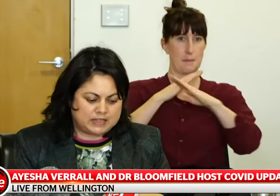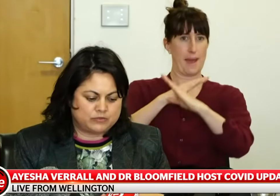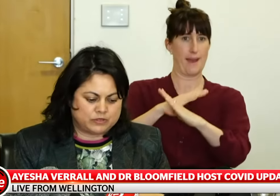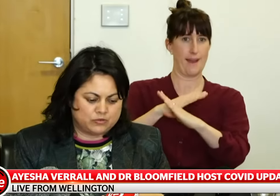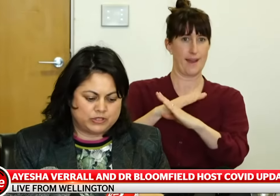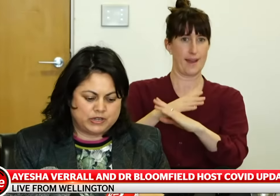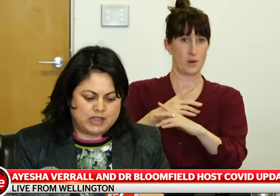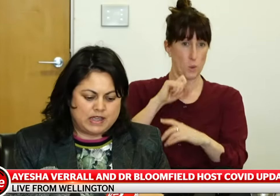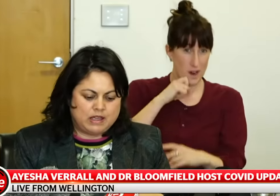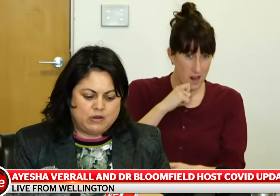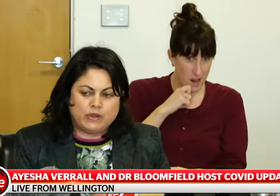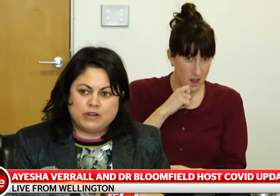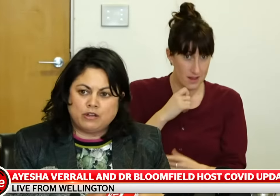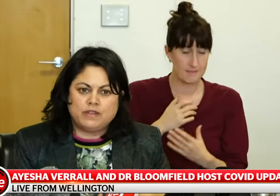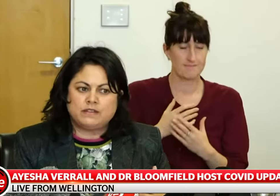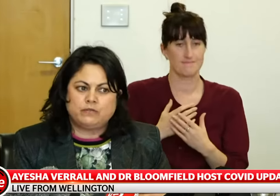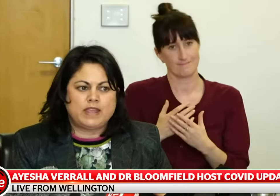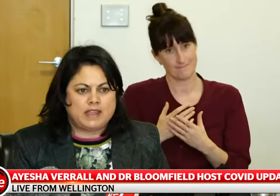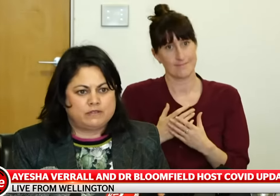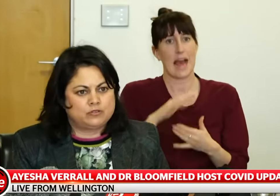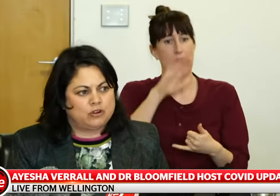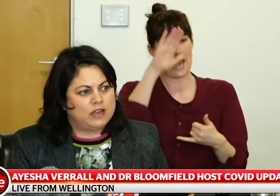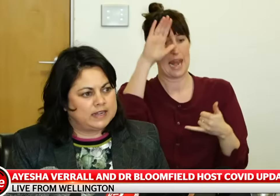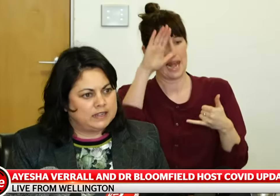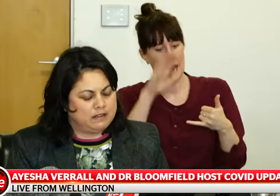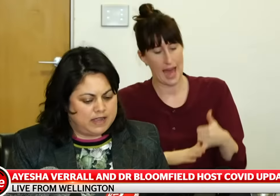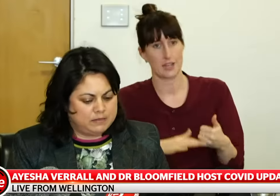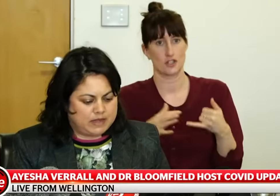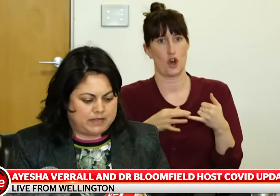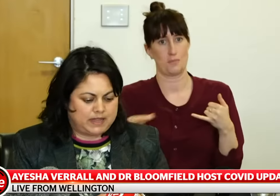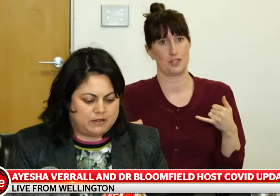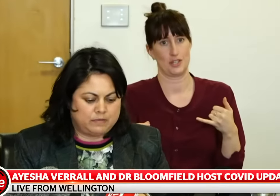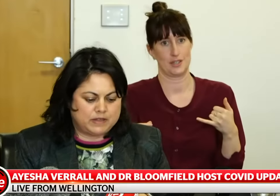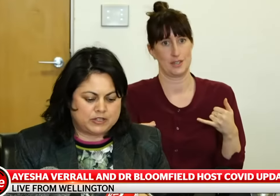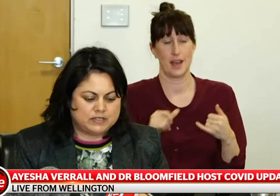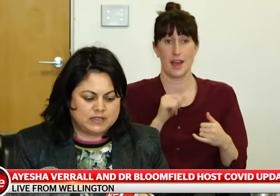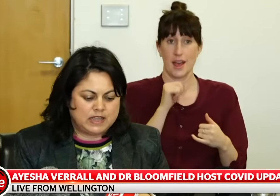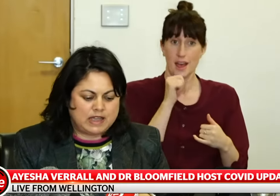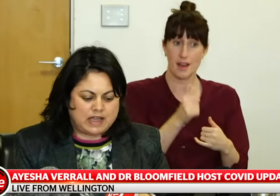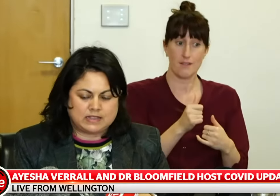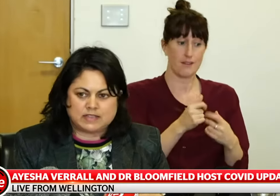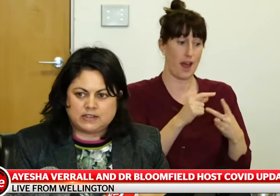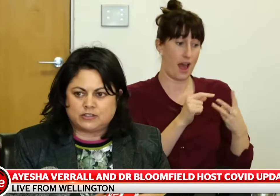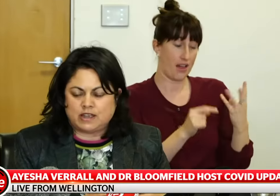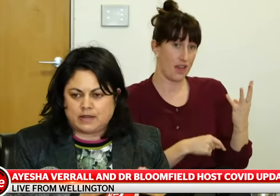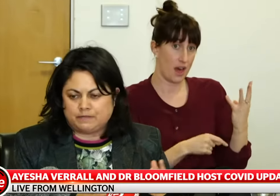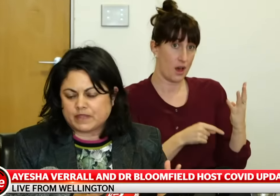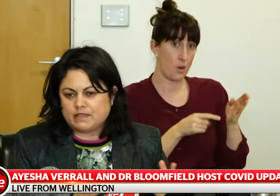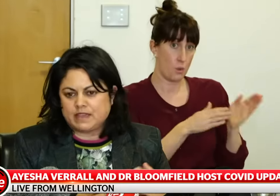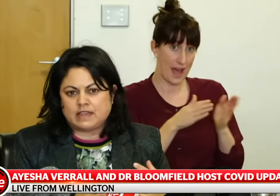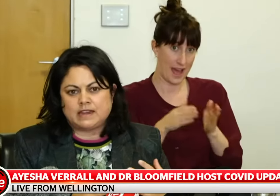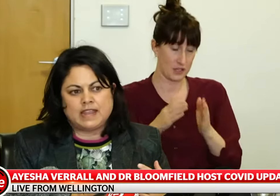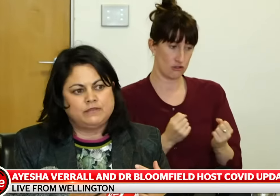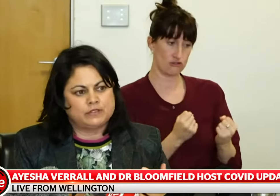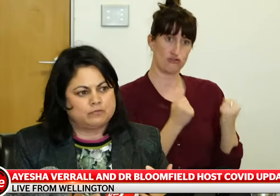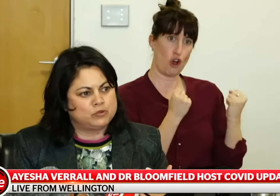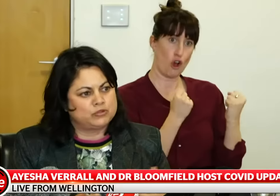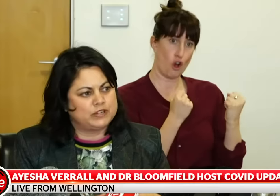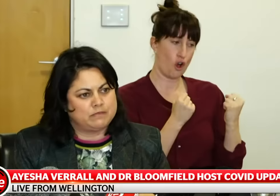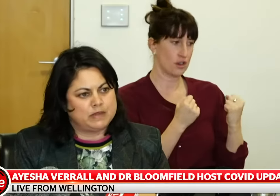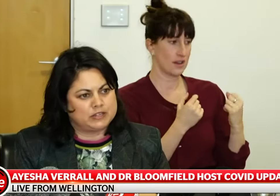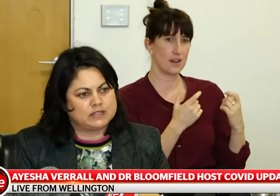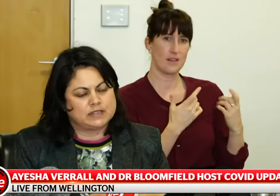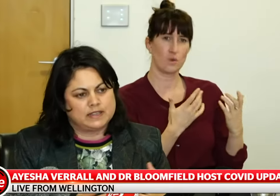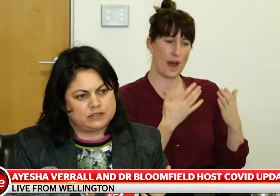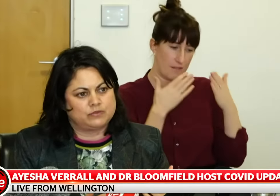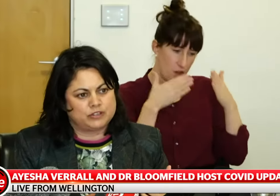a last resort. We know that if we have strong underlying public health measures, that our need for more